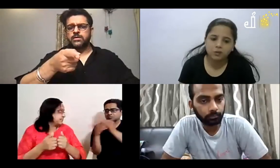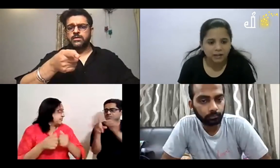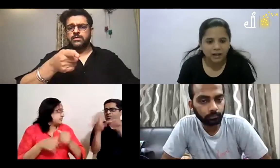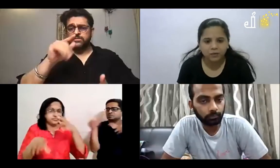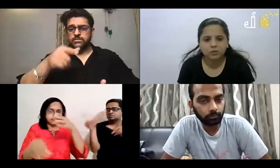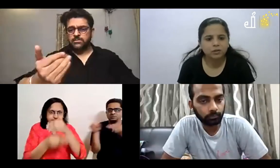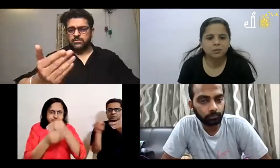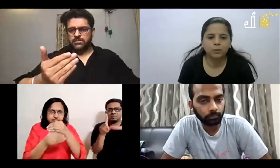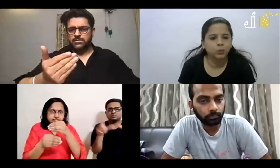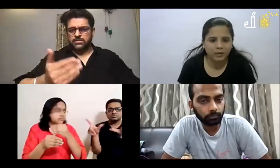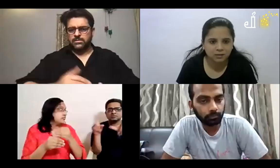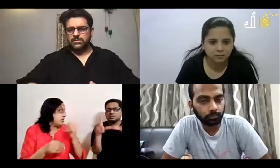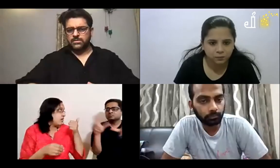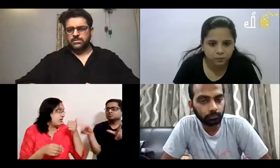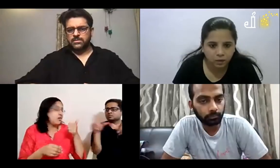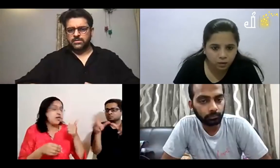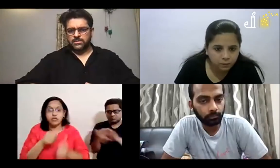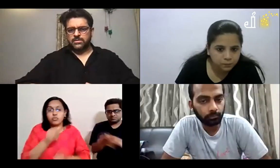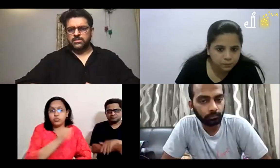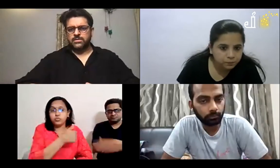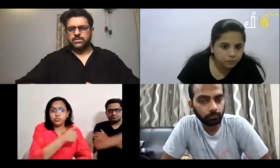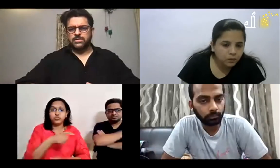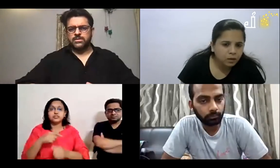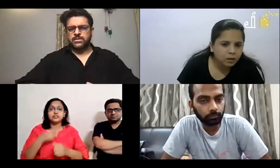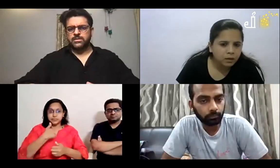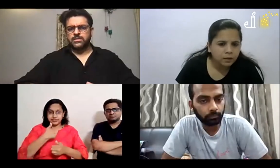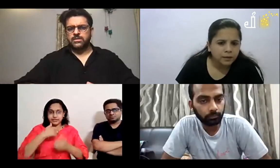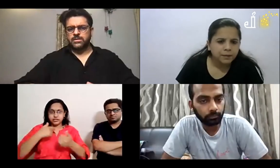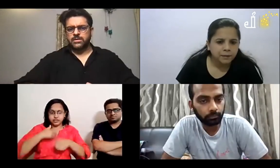can use sign language. So it's both ways.